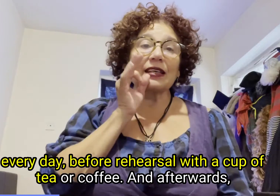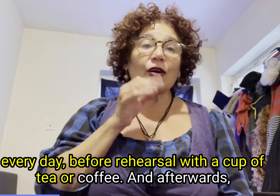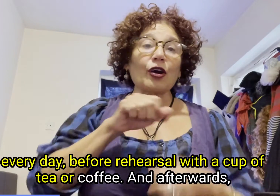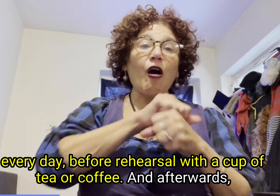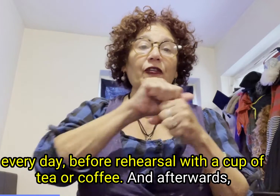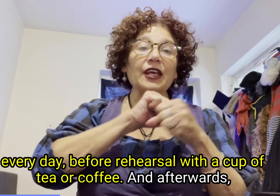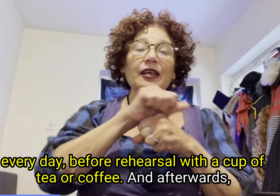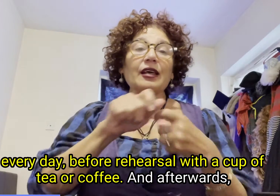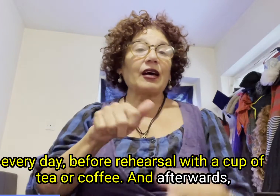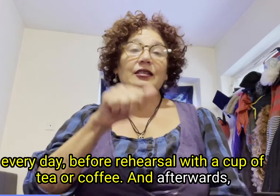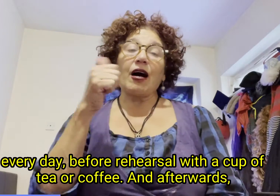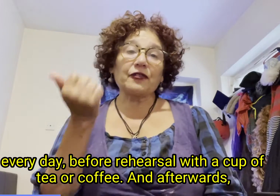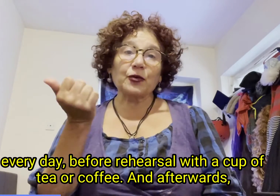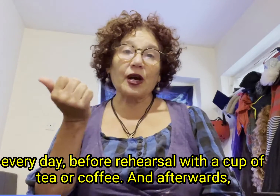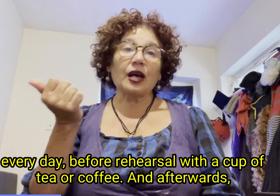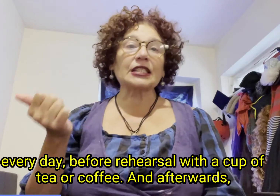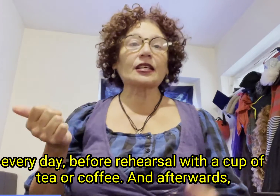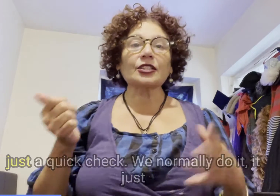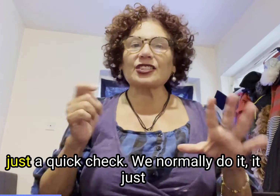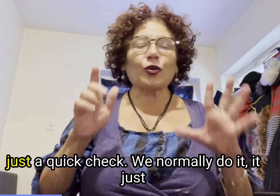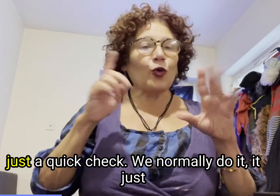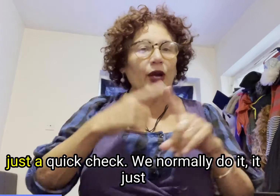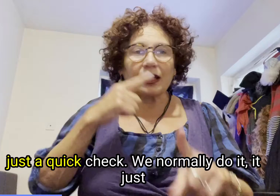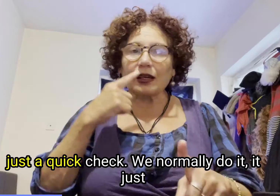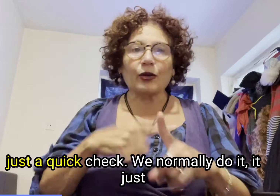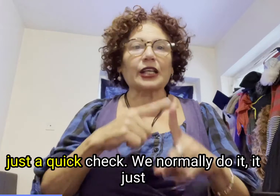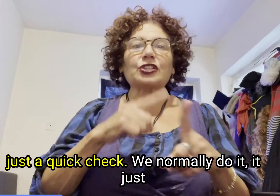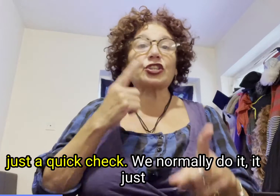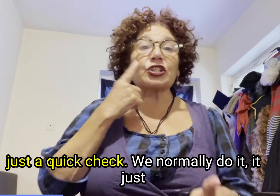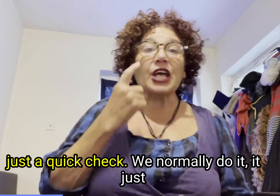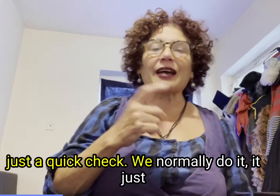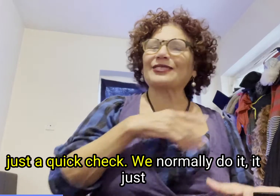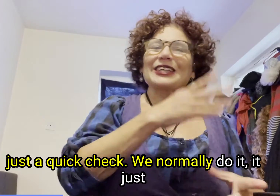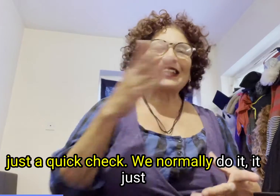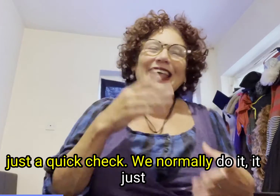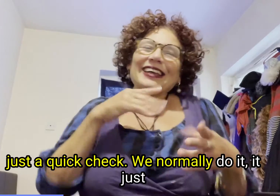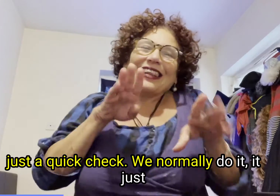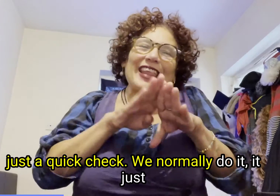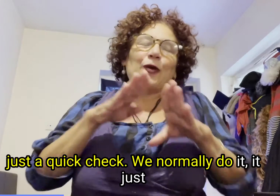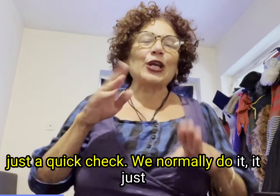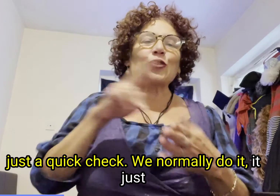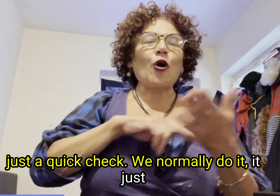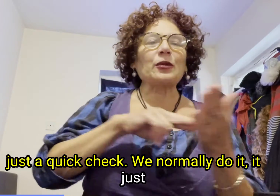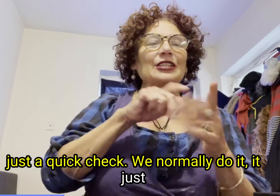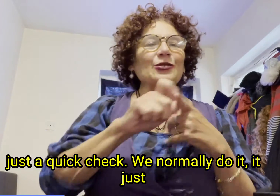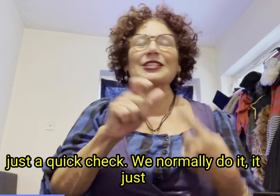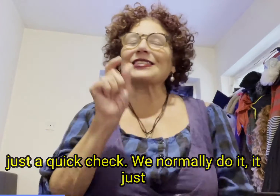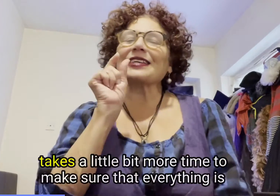or coffee, and afterwards just a quick check, like we normally do. It just takes a